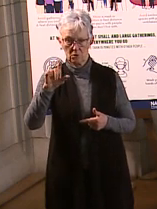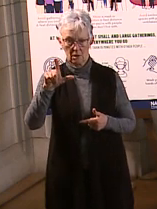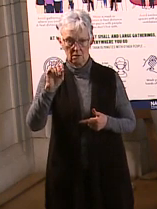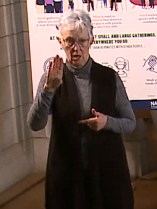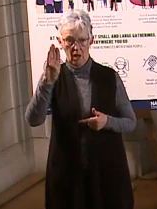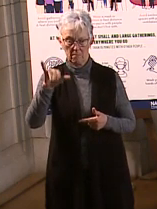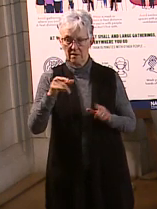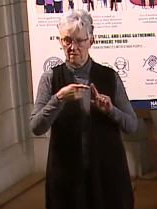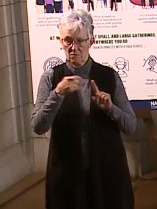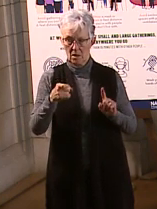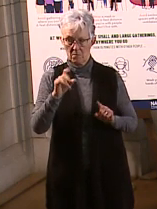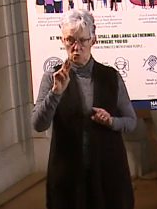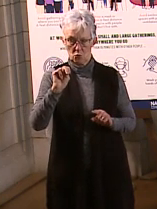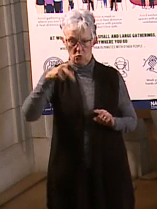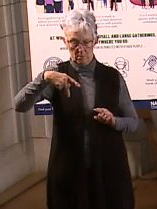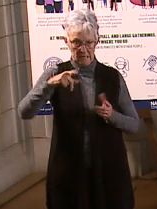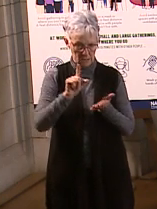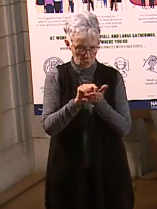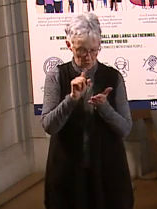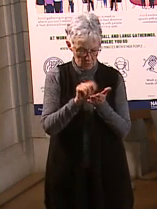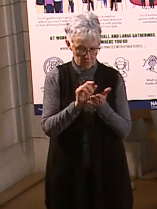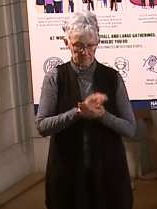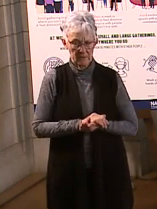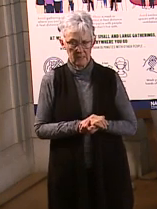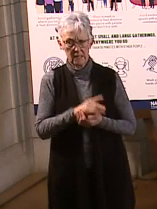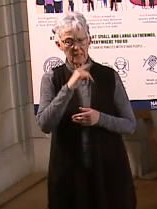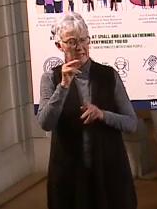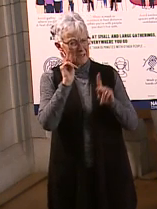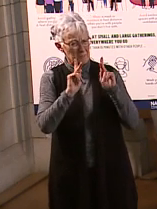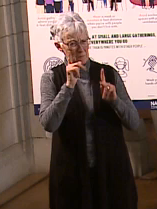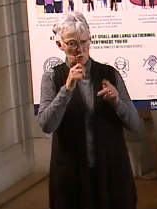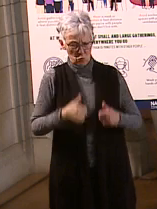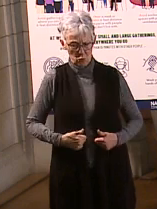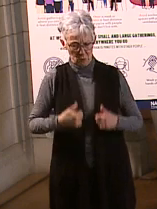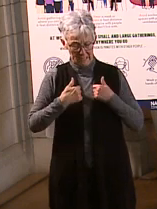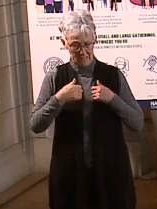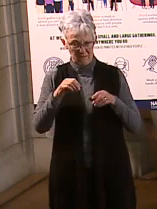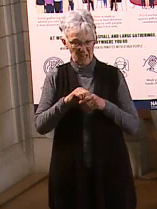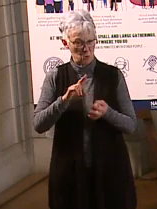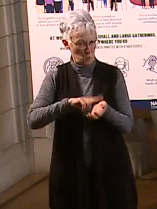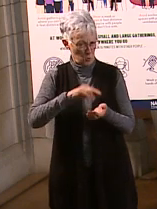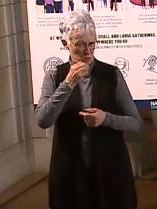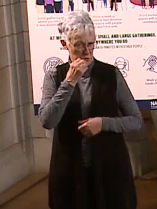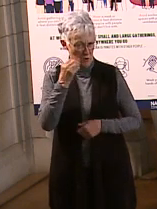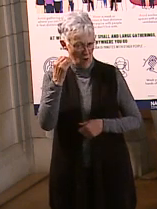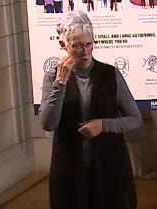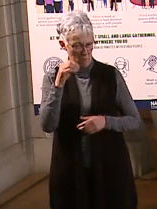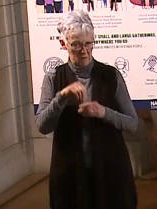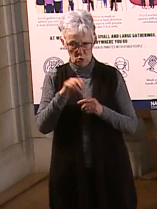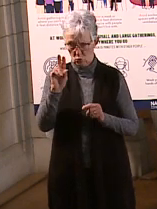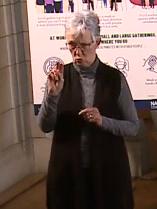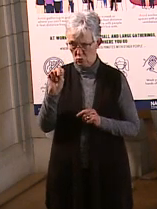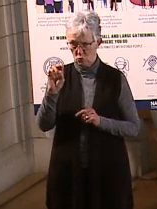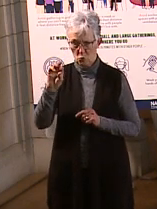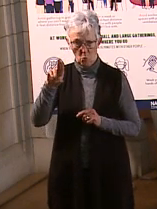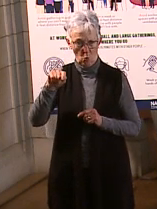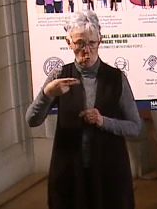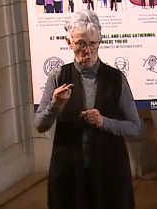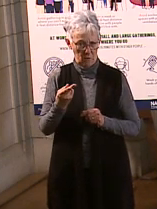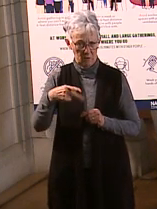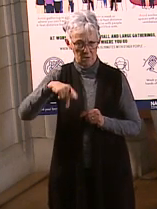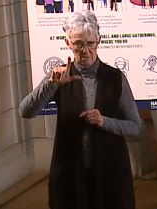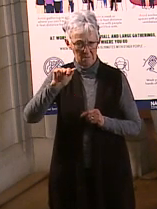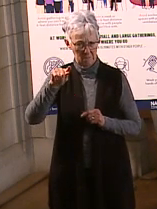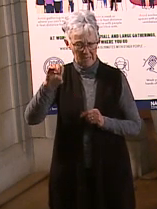North Platte Bulletin. Residents of long-term care homes in North Platte have had their COVID-19 vaccinations, both doses, but are